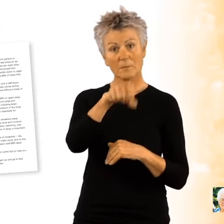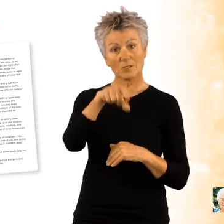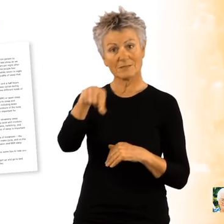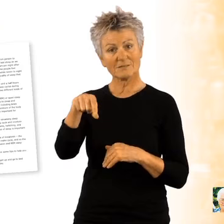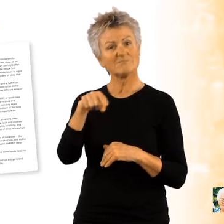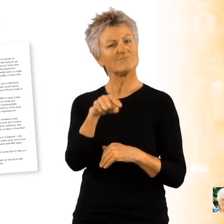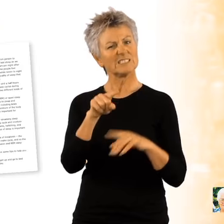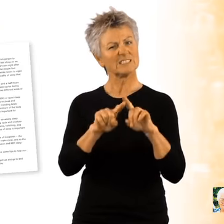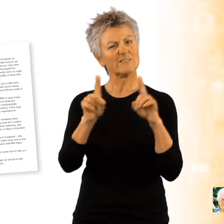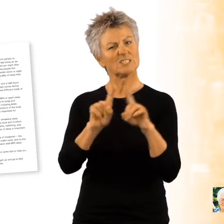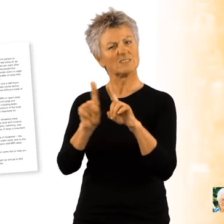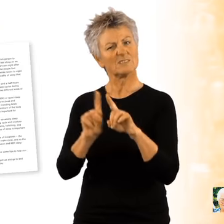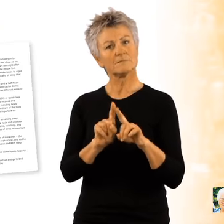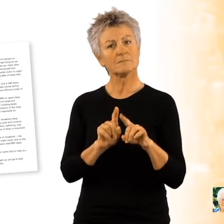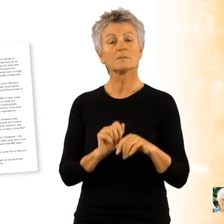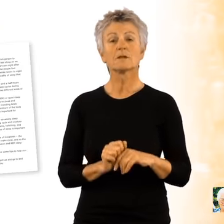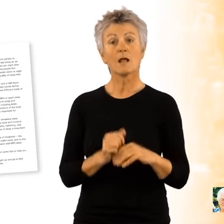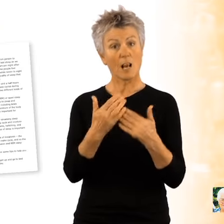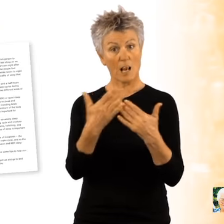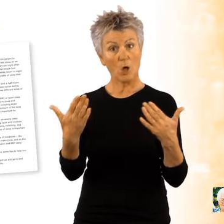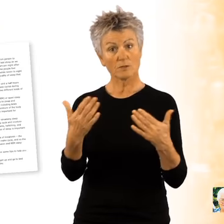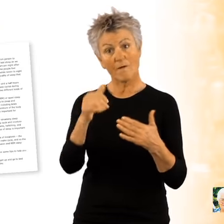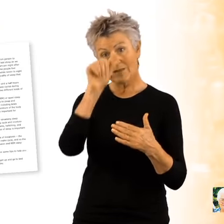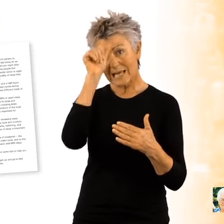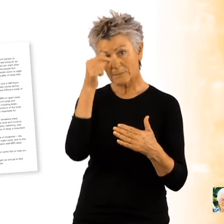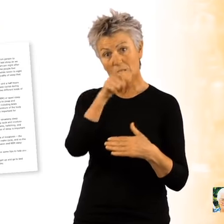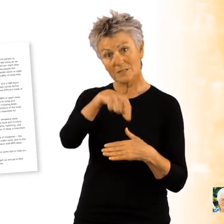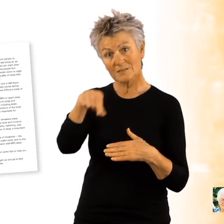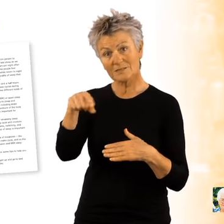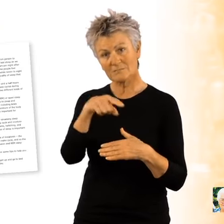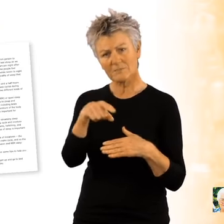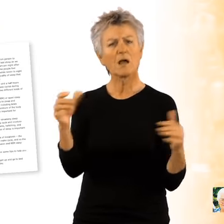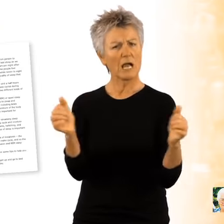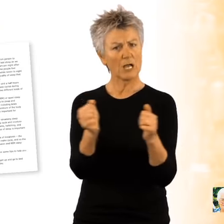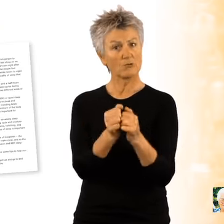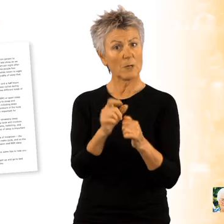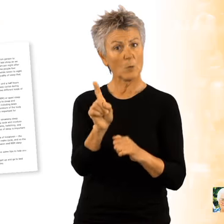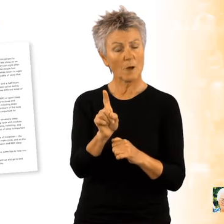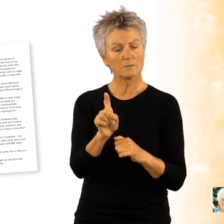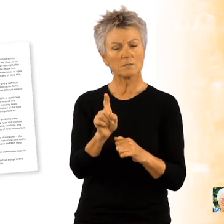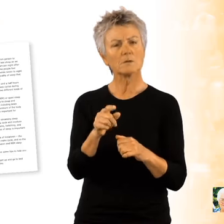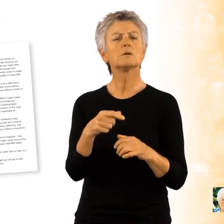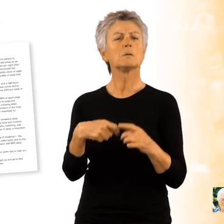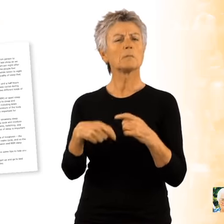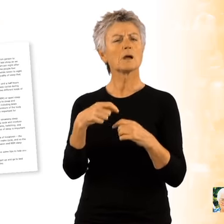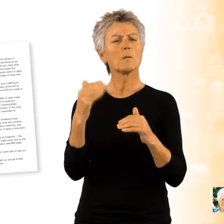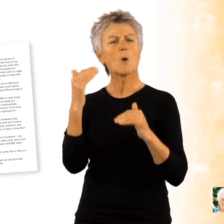Most experts agree we need less sleep as we get older. Probably 6.5 hours per